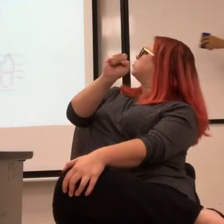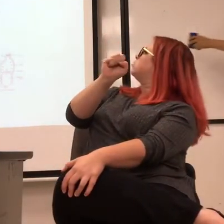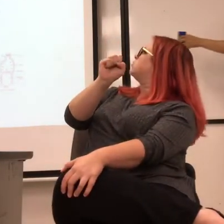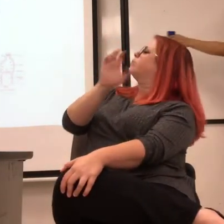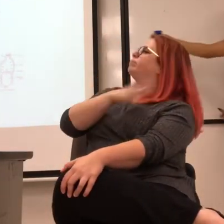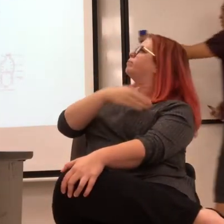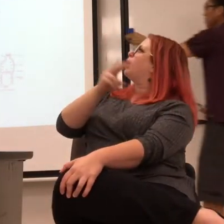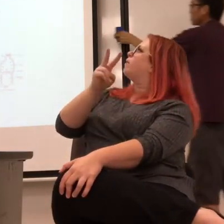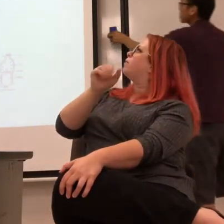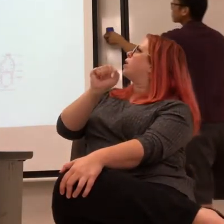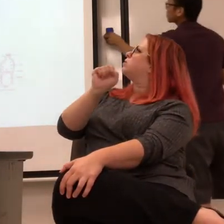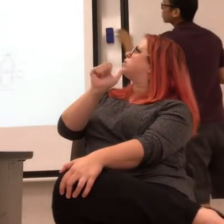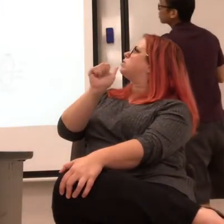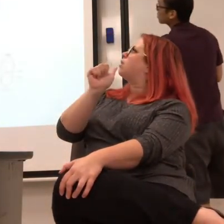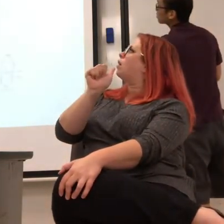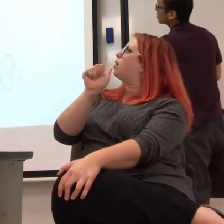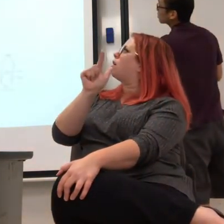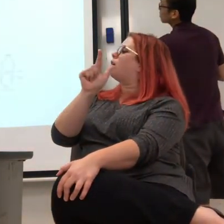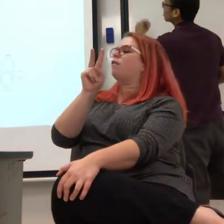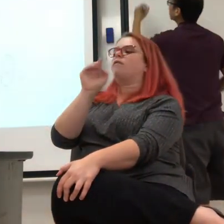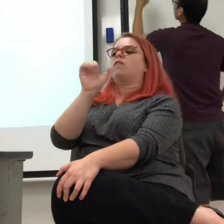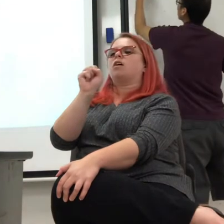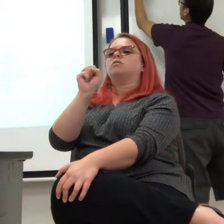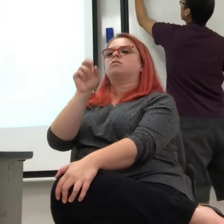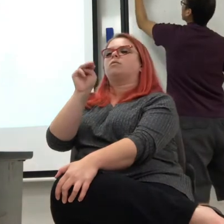Strain against a closed glottis.